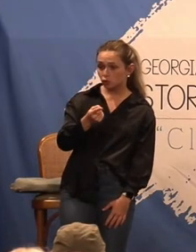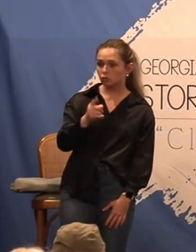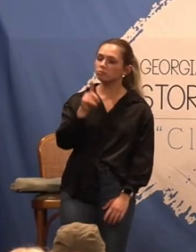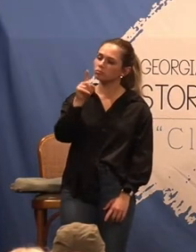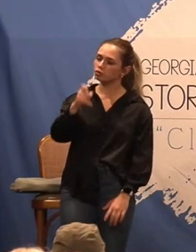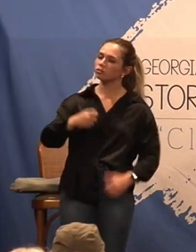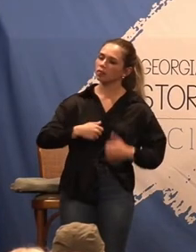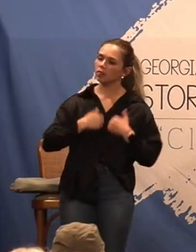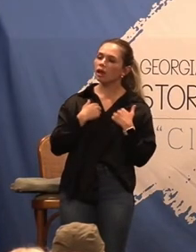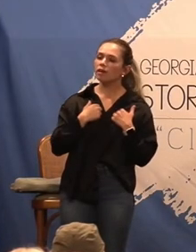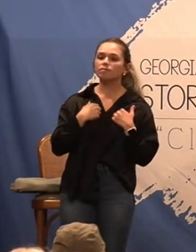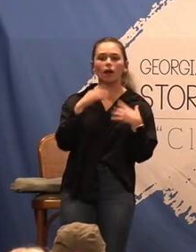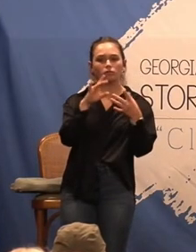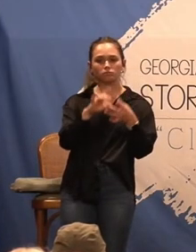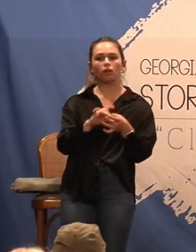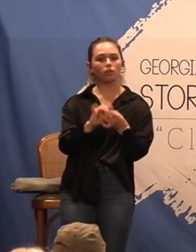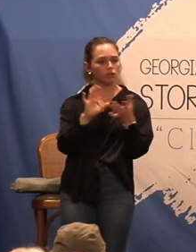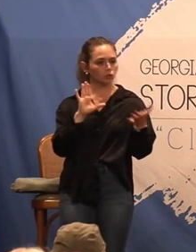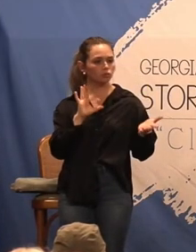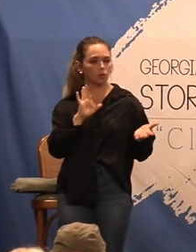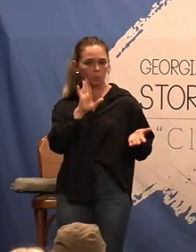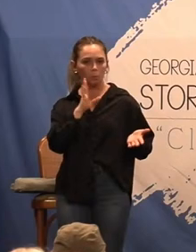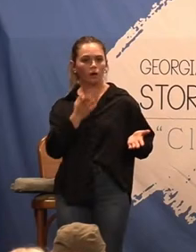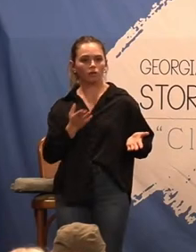live, I'll let you go, okay?